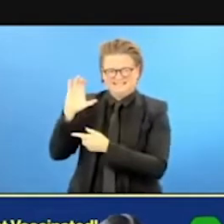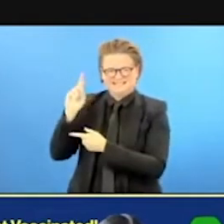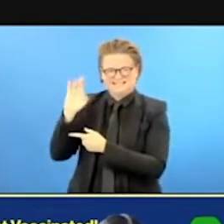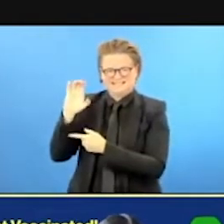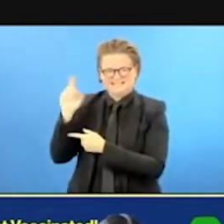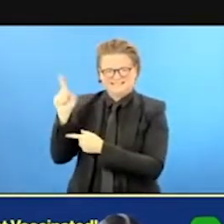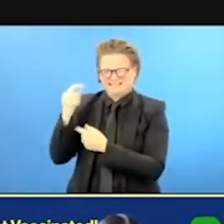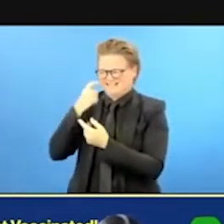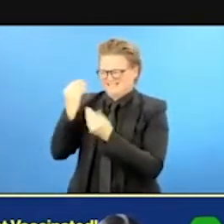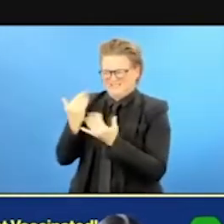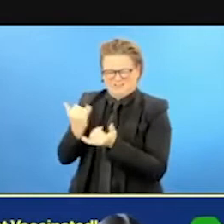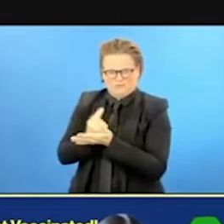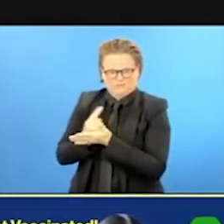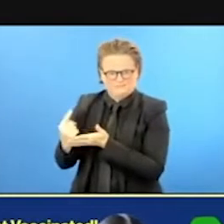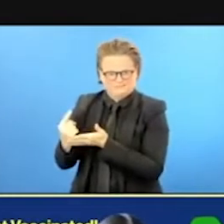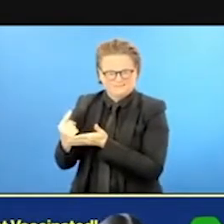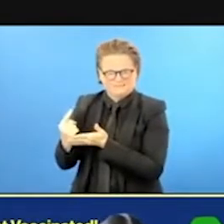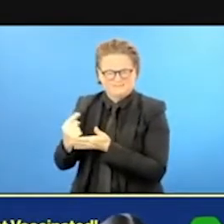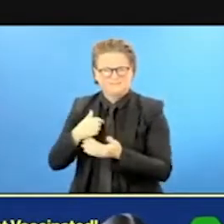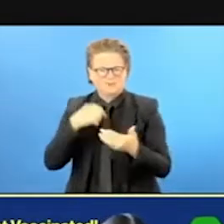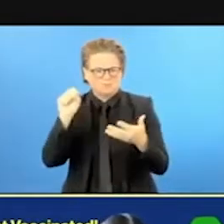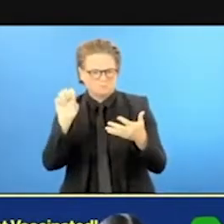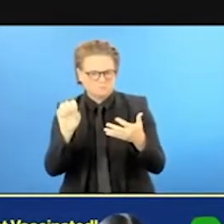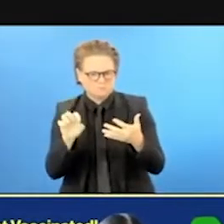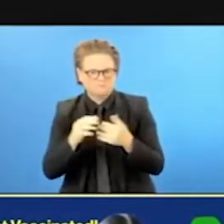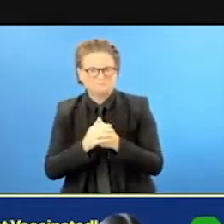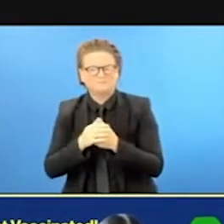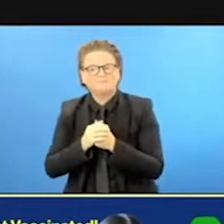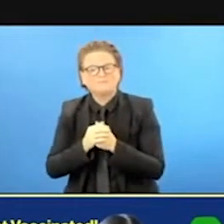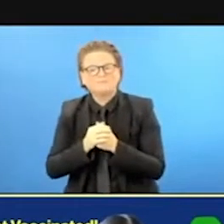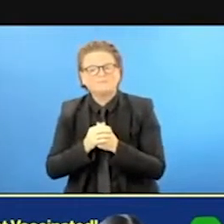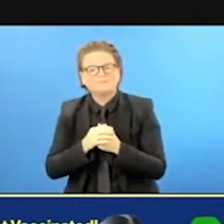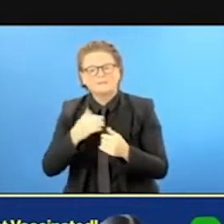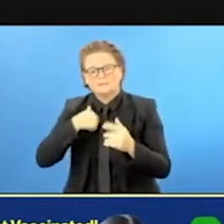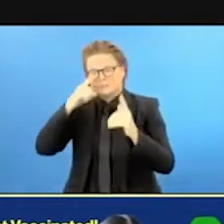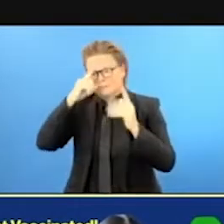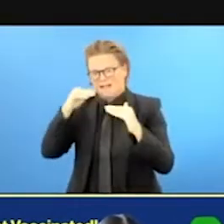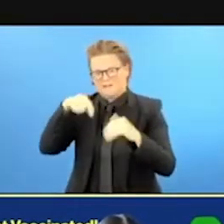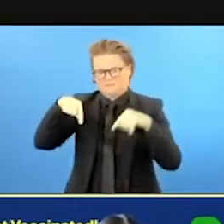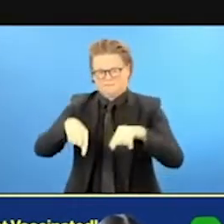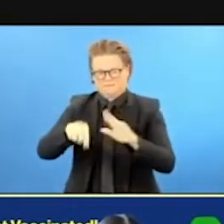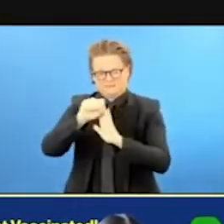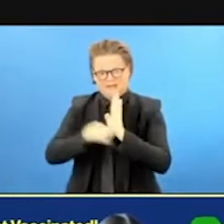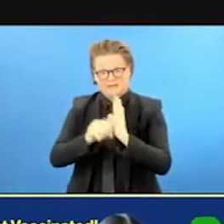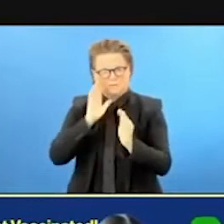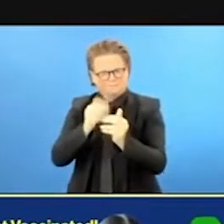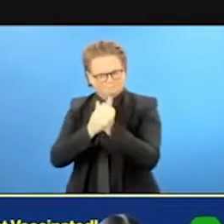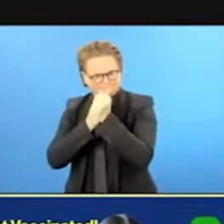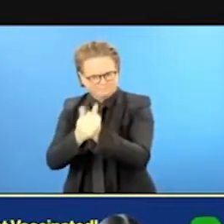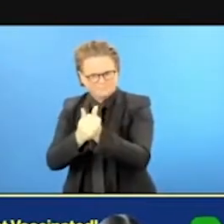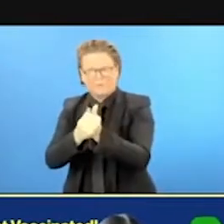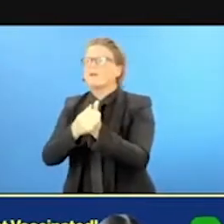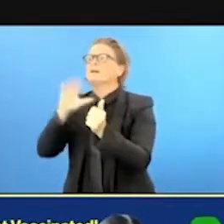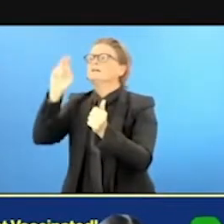waiting for the state to adopt this guidance, but expect them to do so soon. So fully vaccinated people, which is